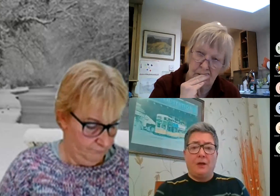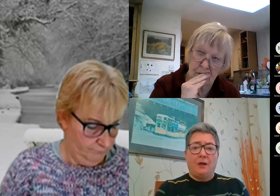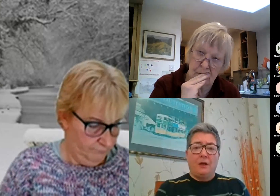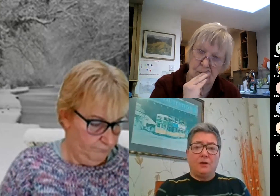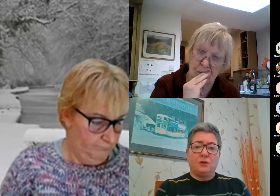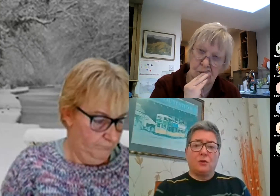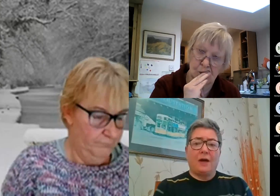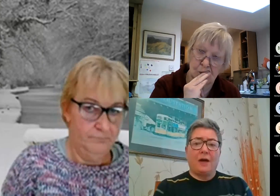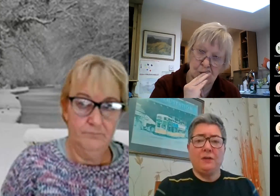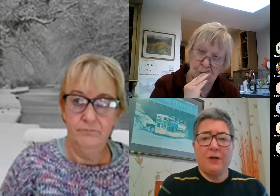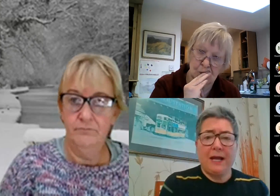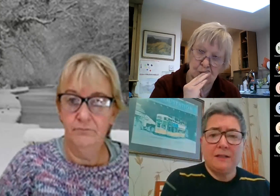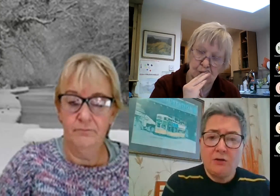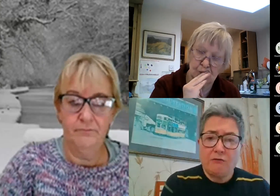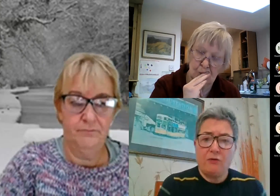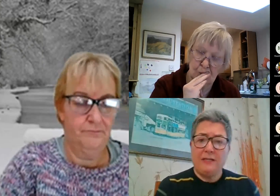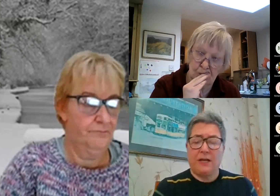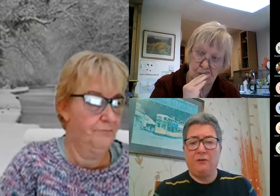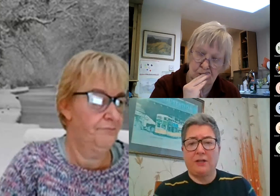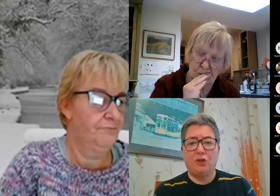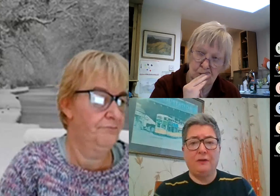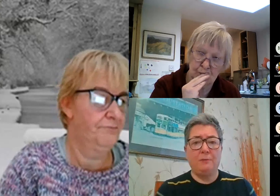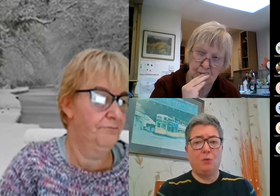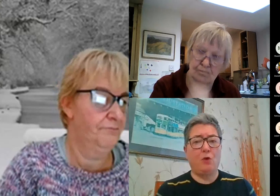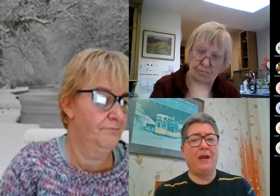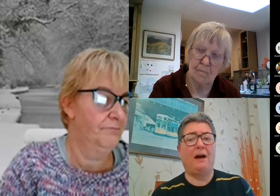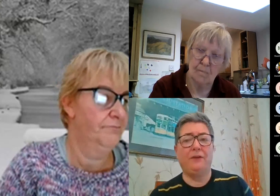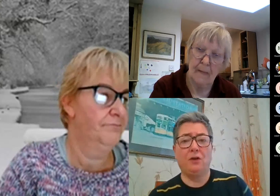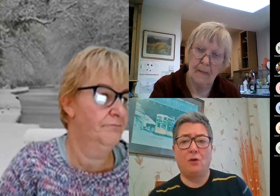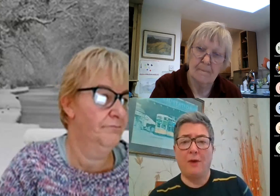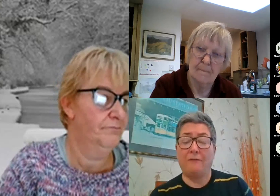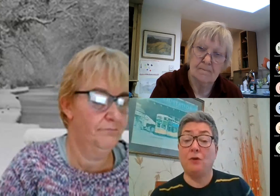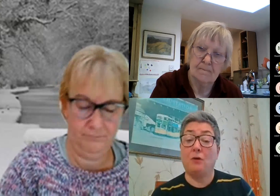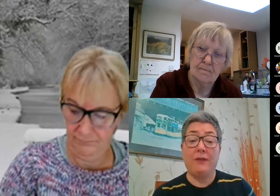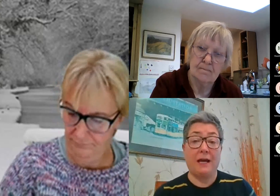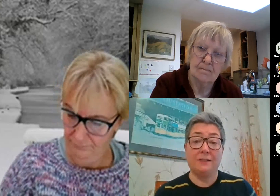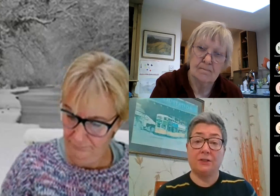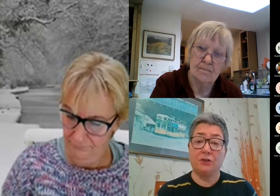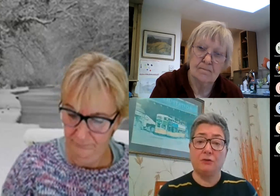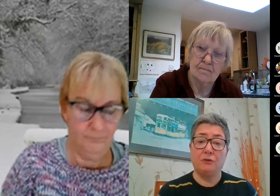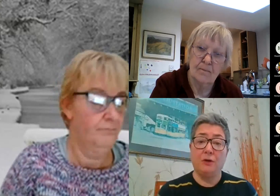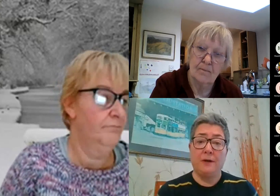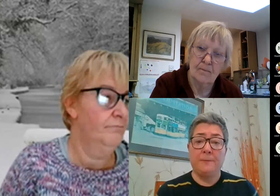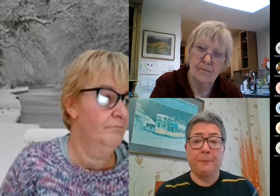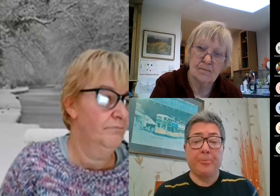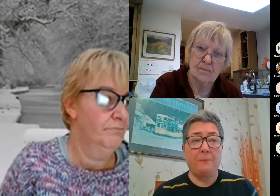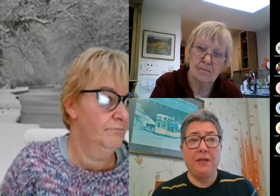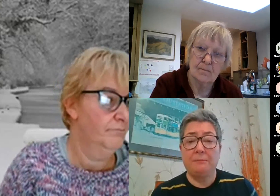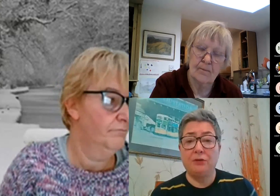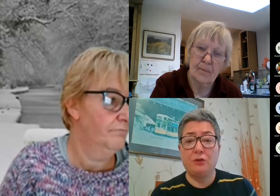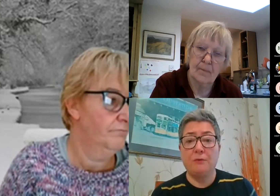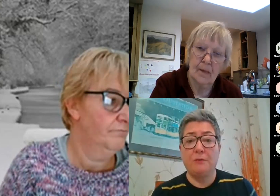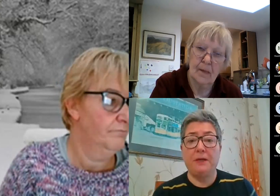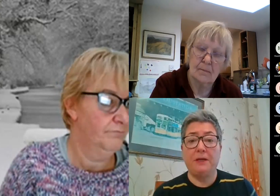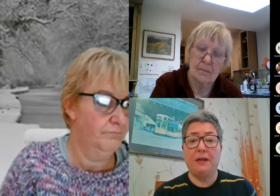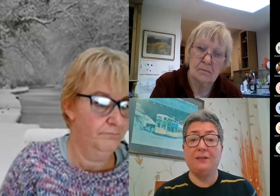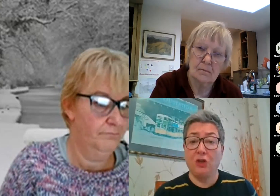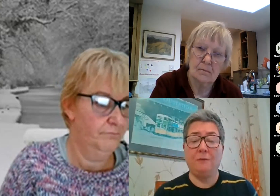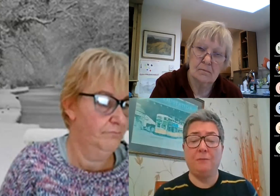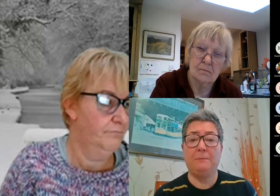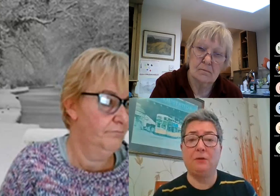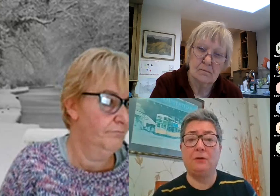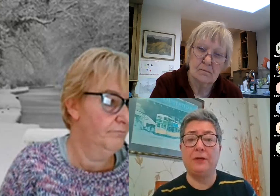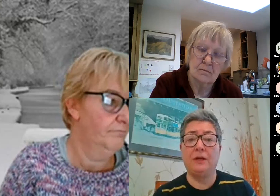passport. So I think we're heading in the right direction there, but what we haven't got the answer to being able